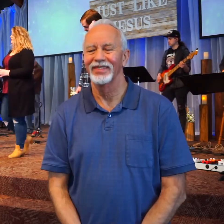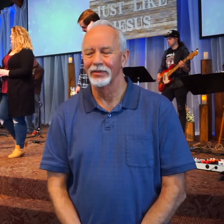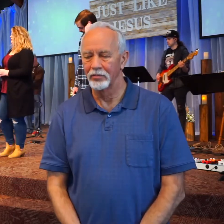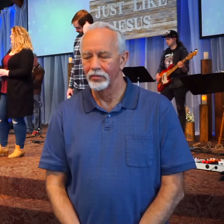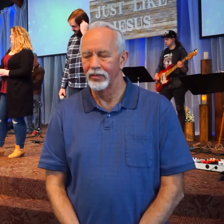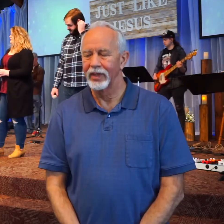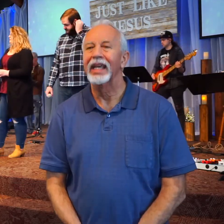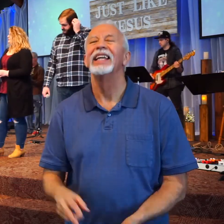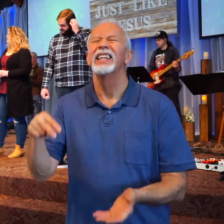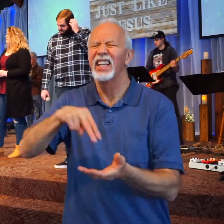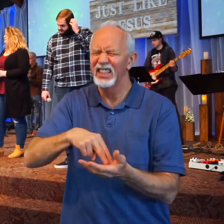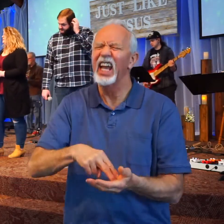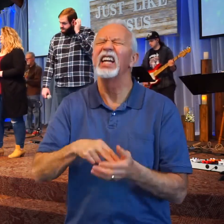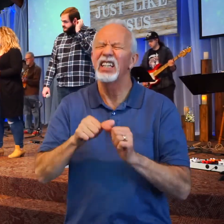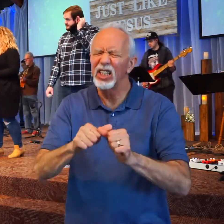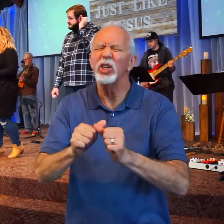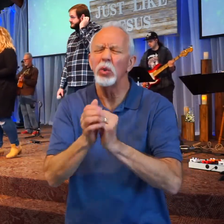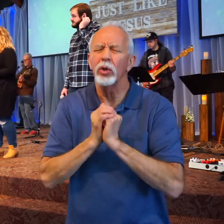Let's stand and continue.